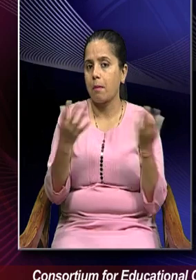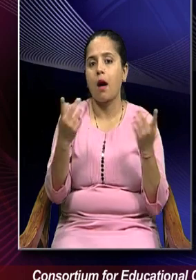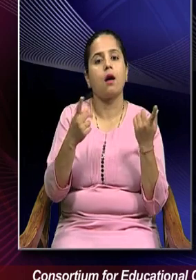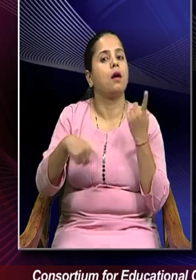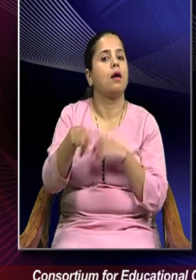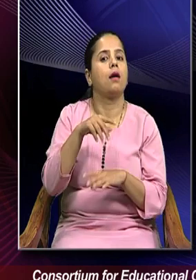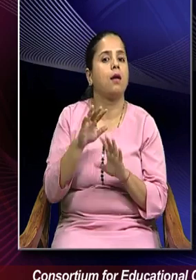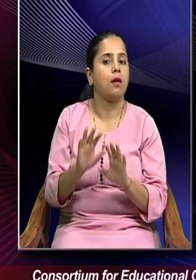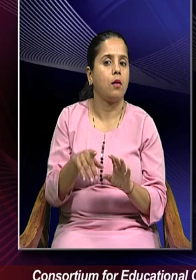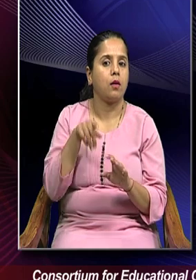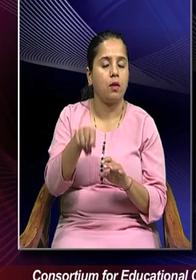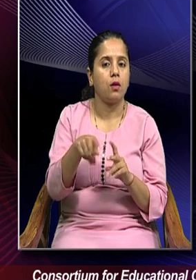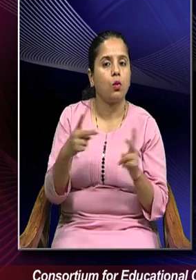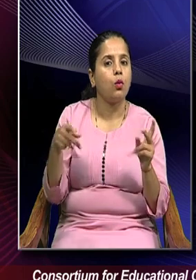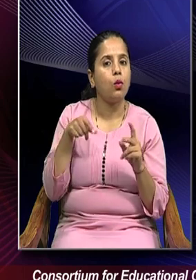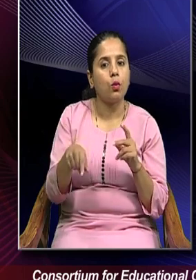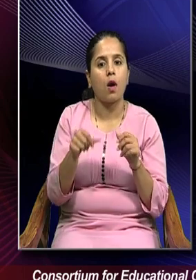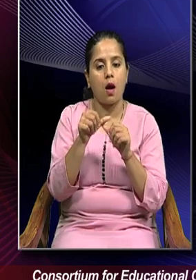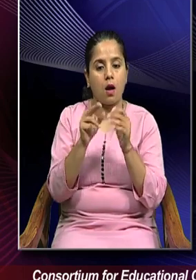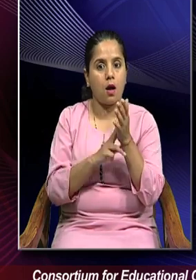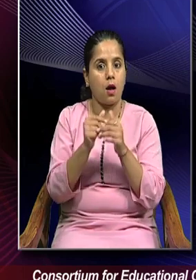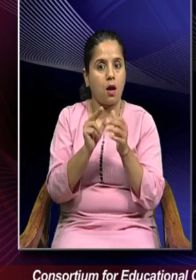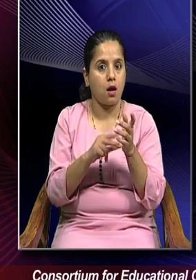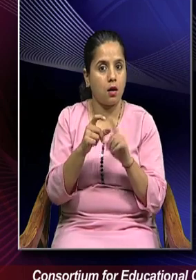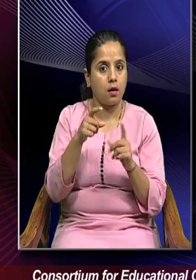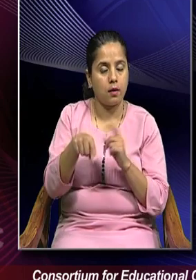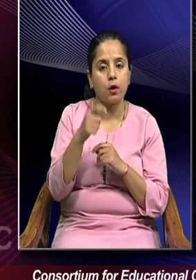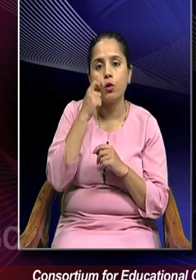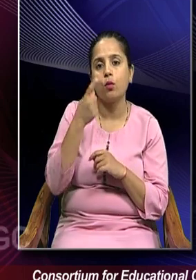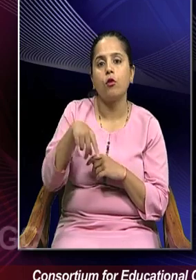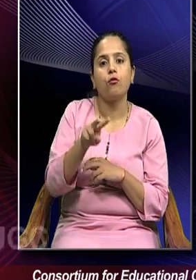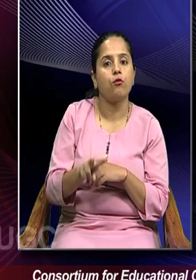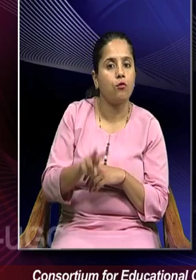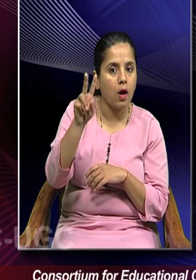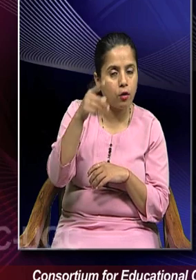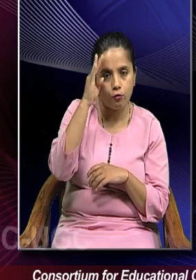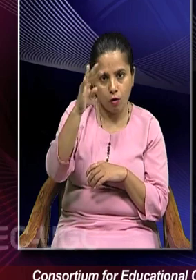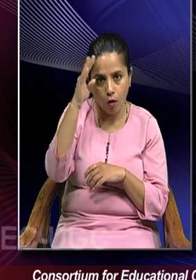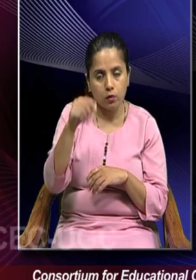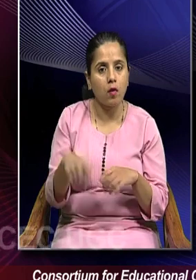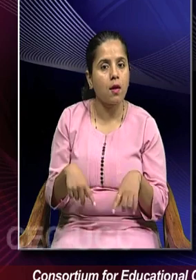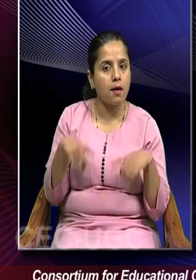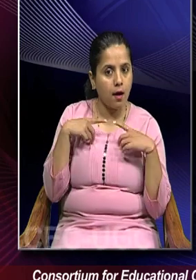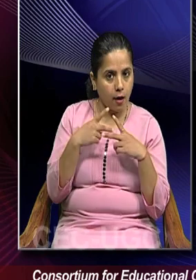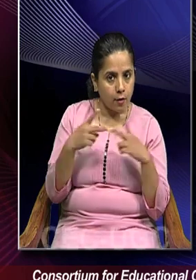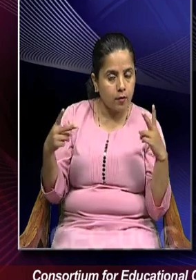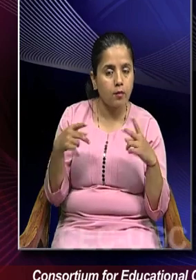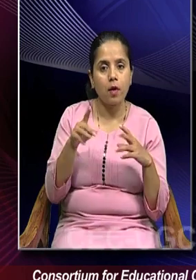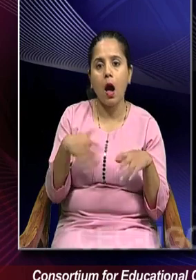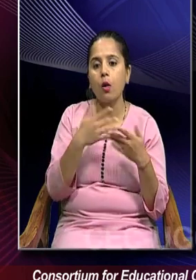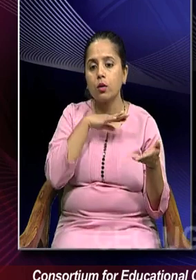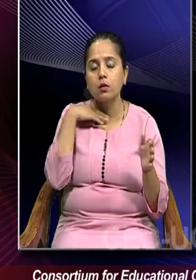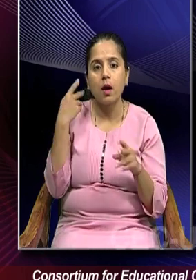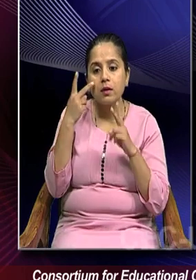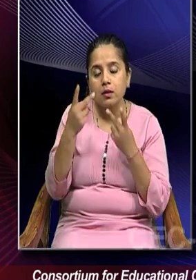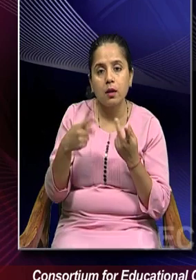of them Rishikesh Mukherjee's film Anand, which talks about the human values, the philosophy of life, and how death is to be seen